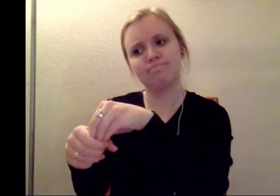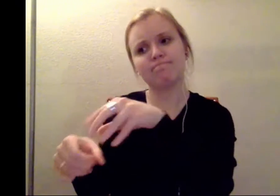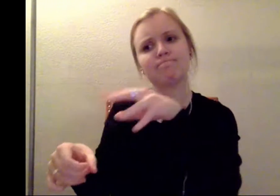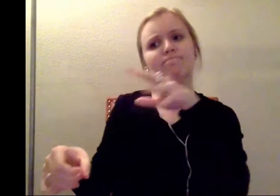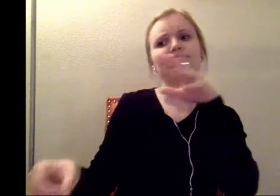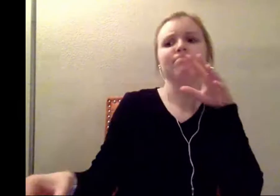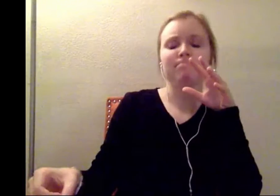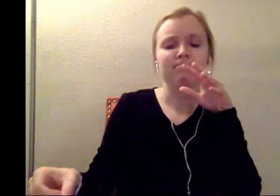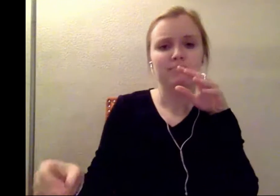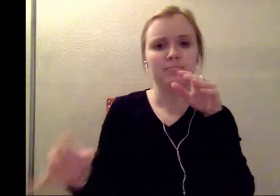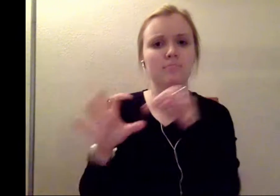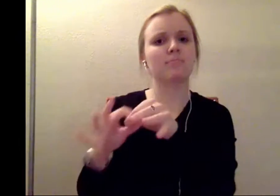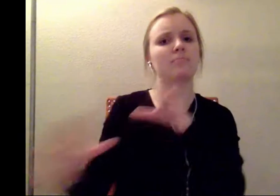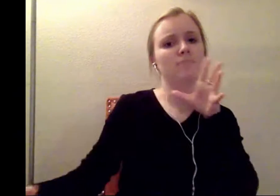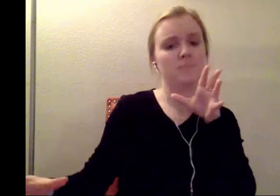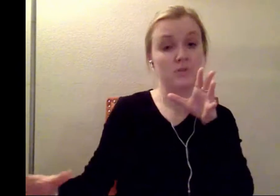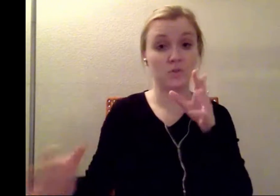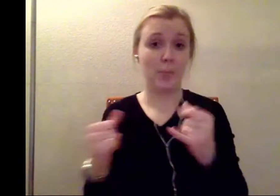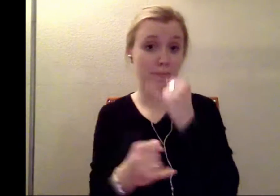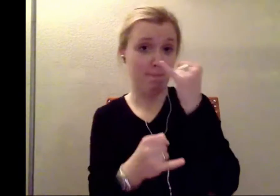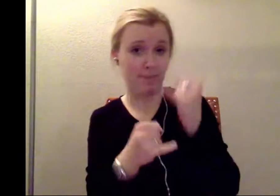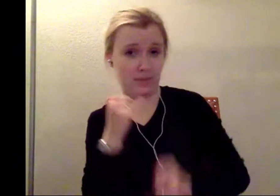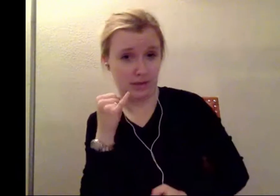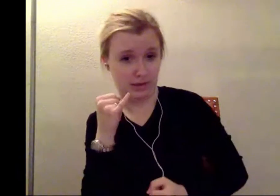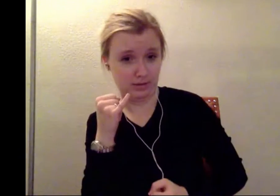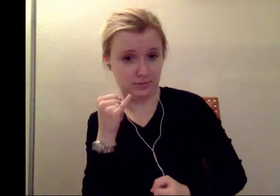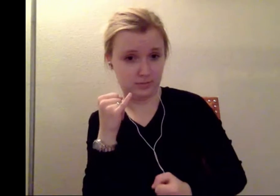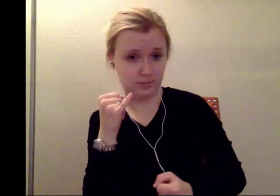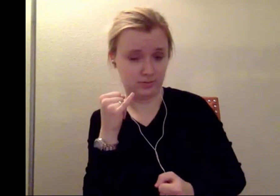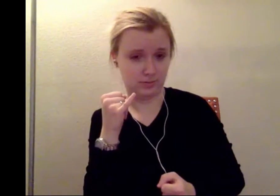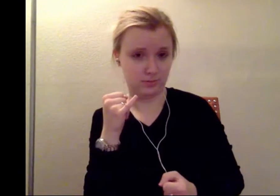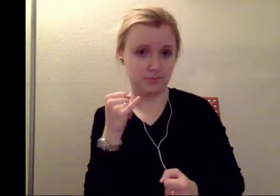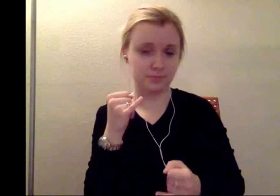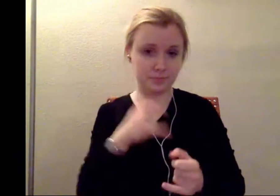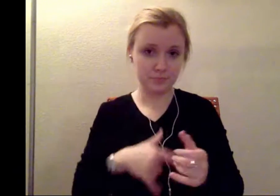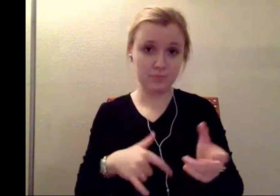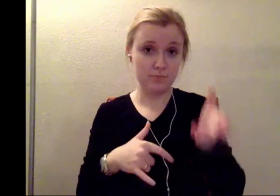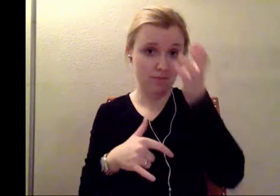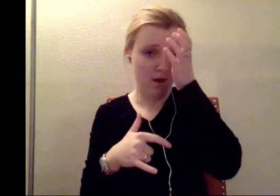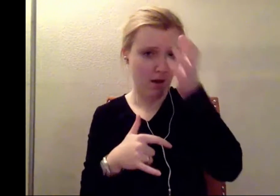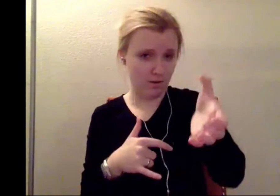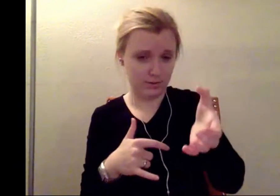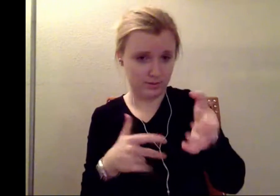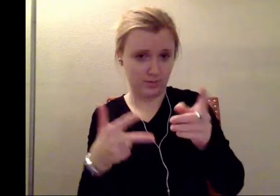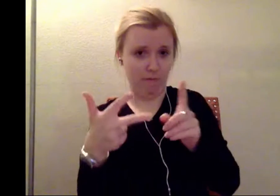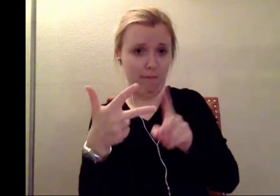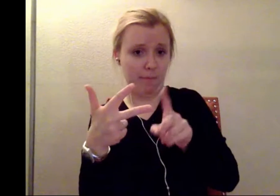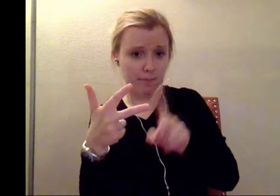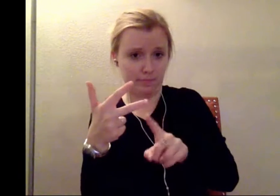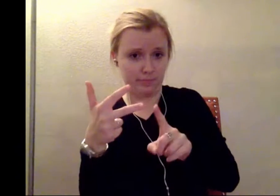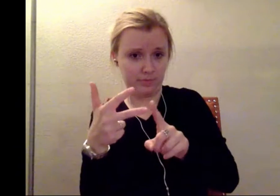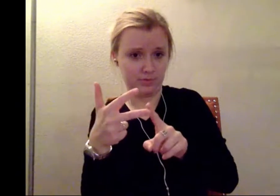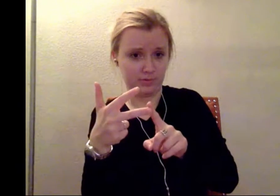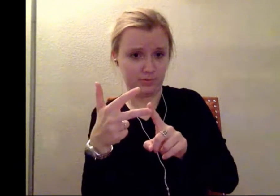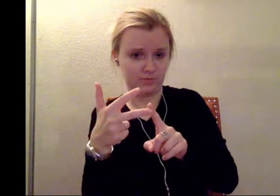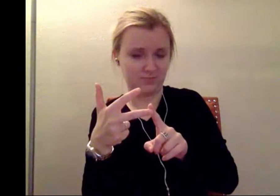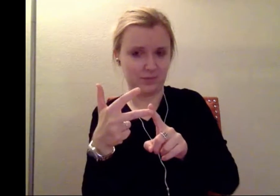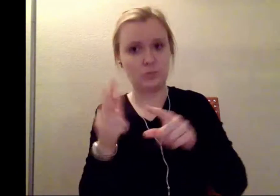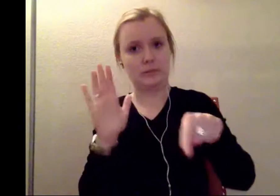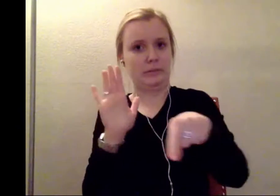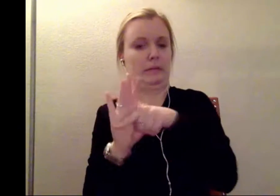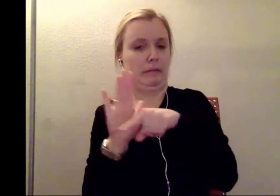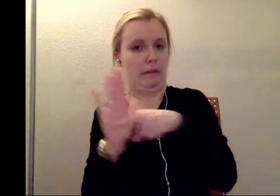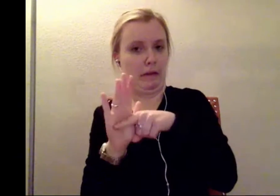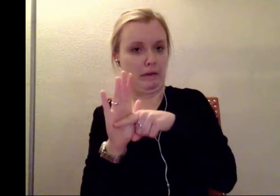Last, and probably the most significant factor that affected decision-making on the negative side, poor